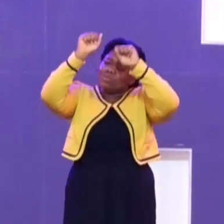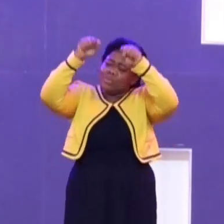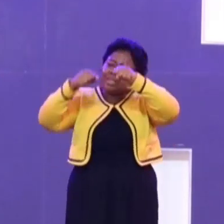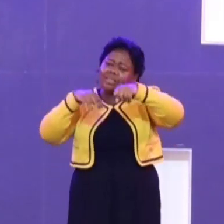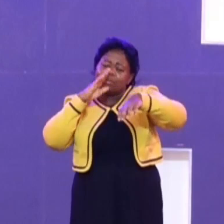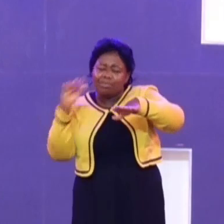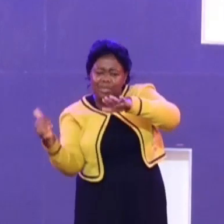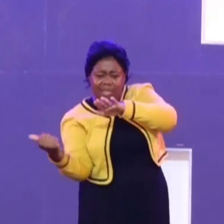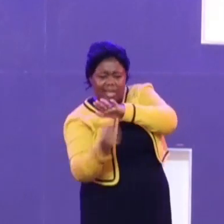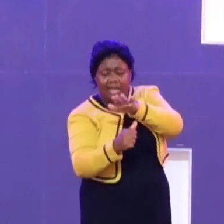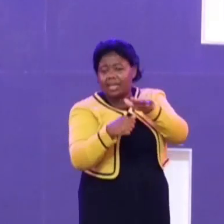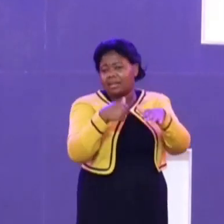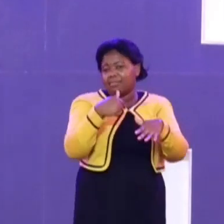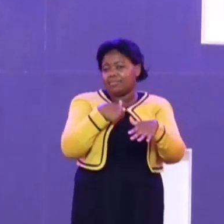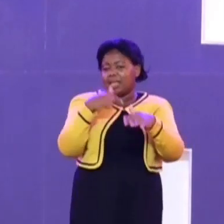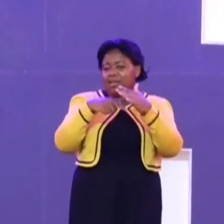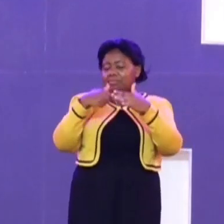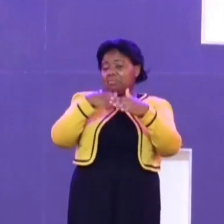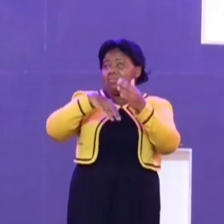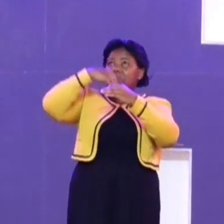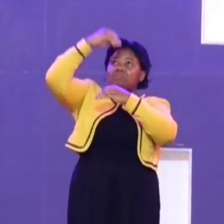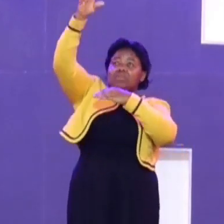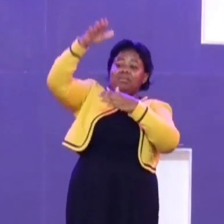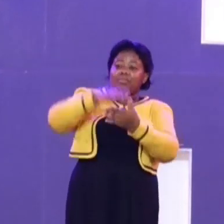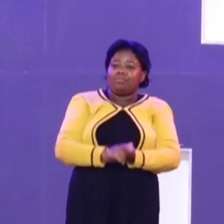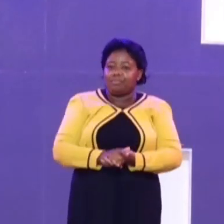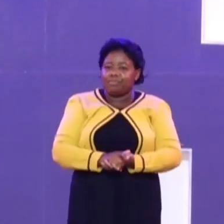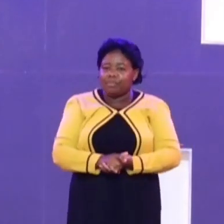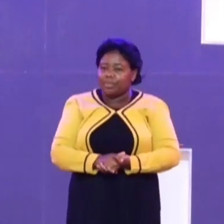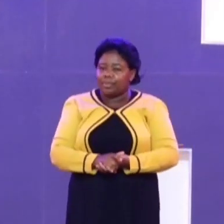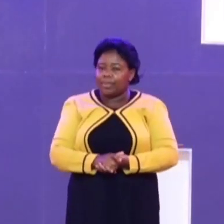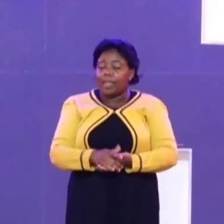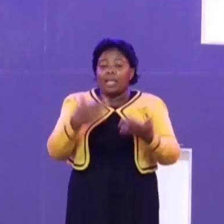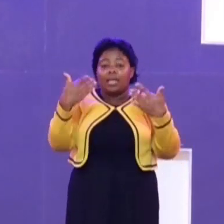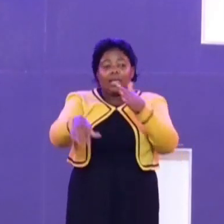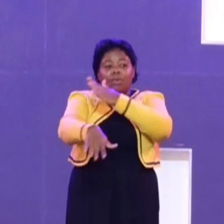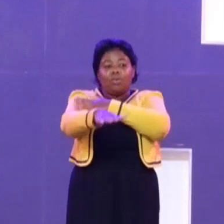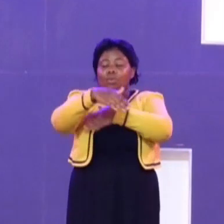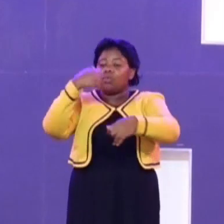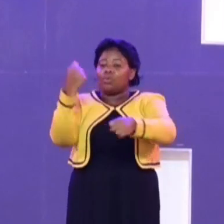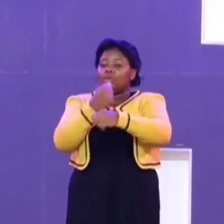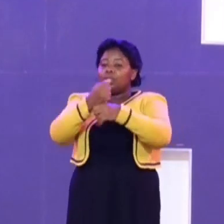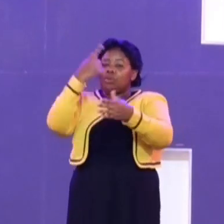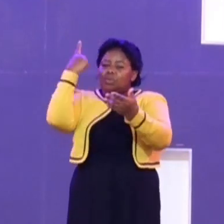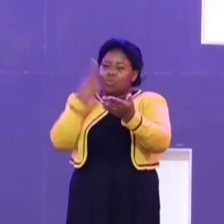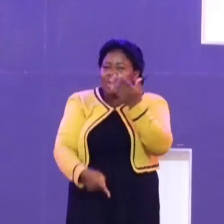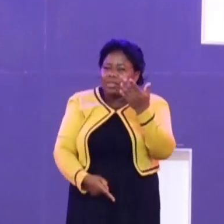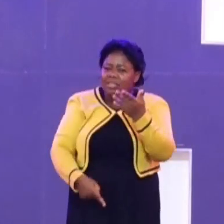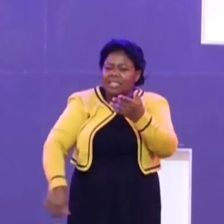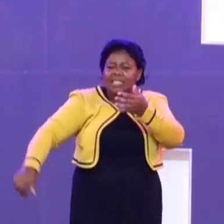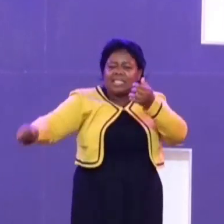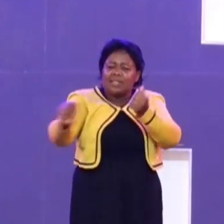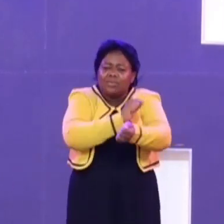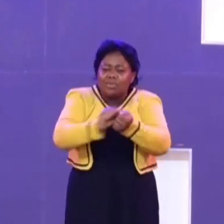up. Mungeri endala Katonda kewa nsinze sitani nyambuke wagulu. So what did God do? He dealt with the devil and cast him